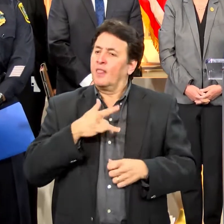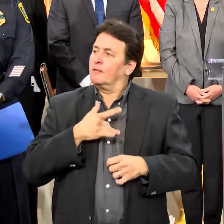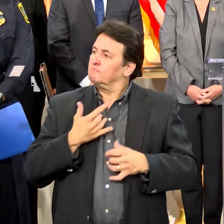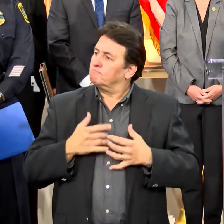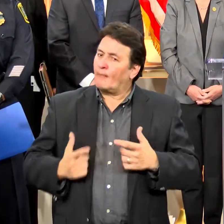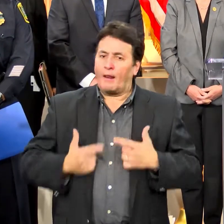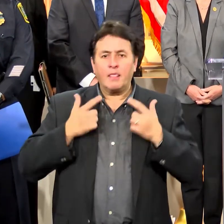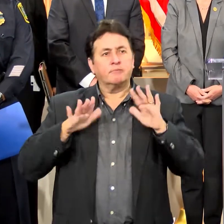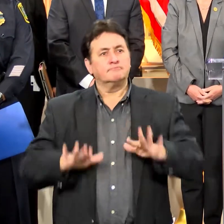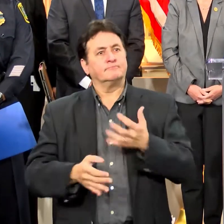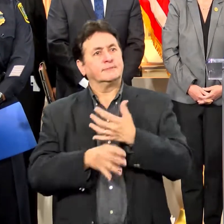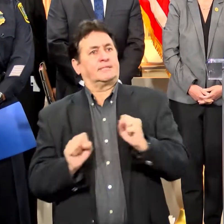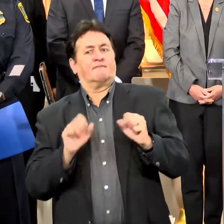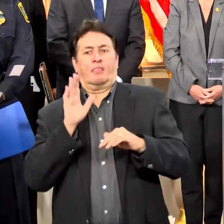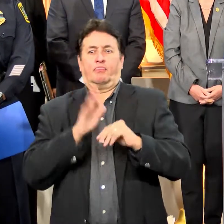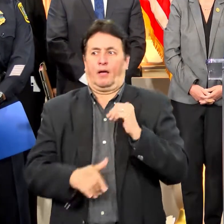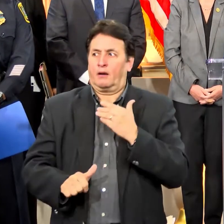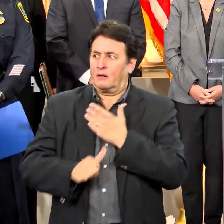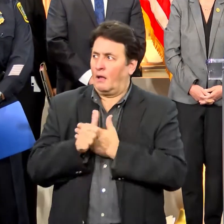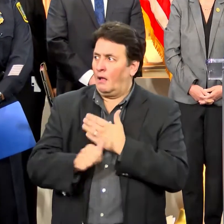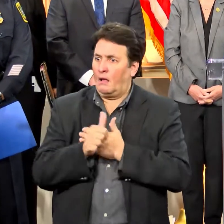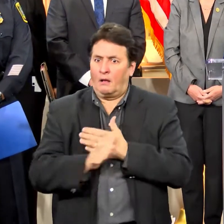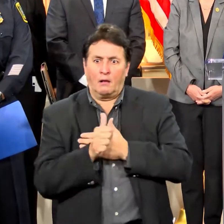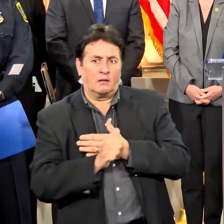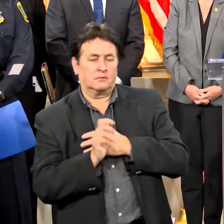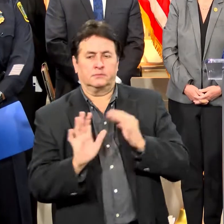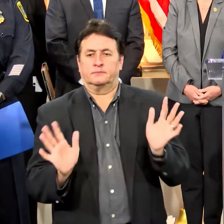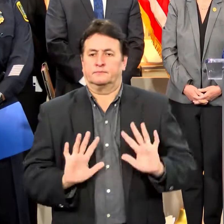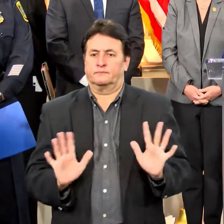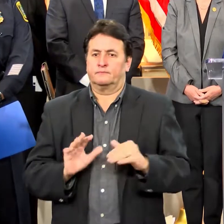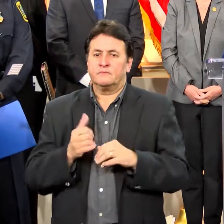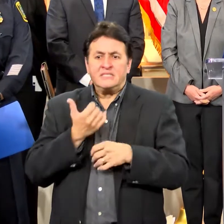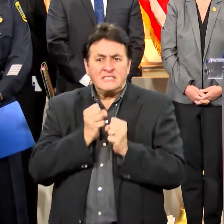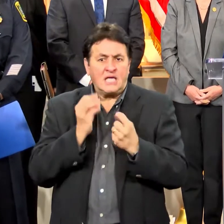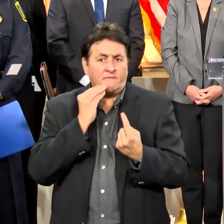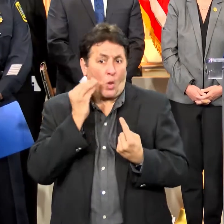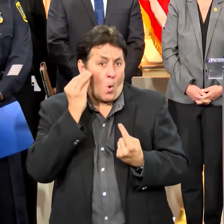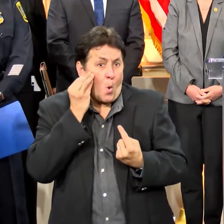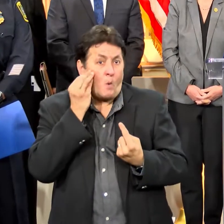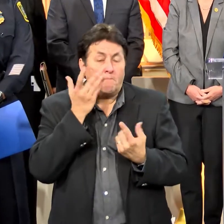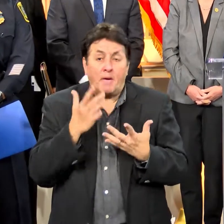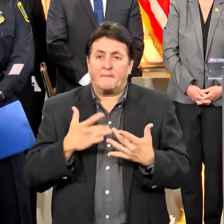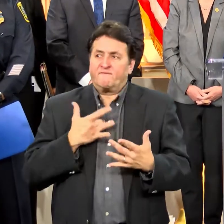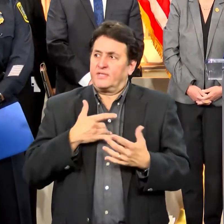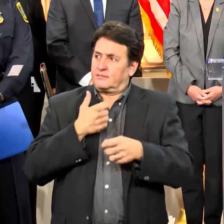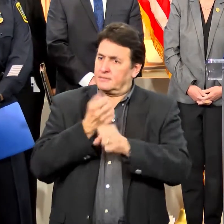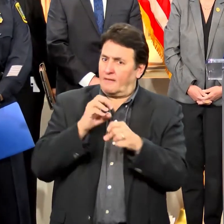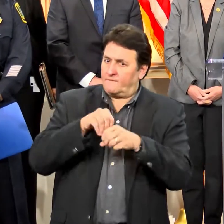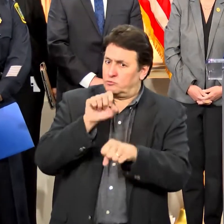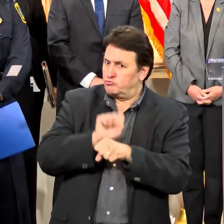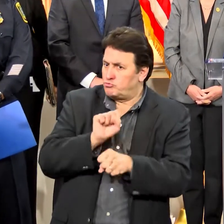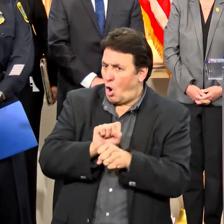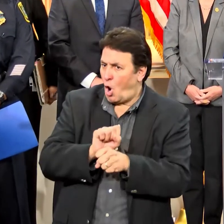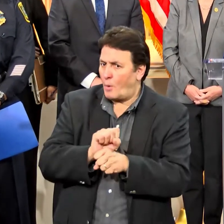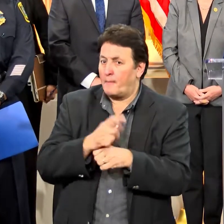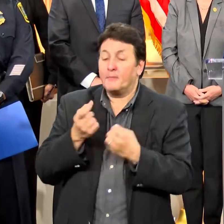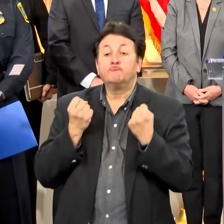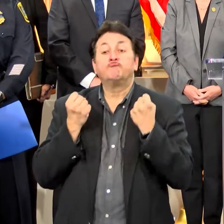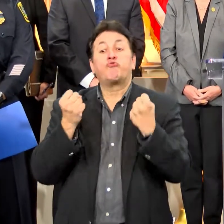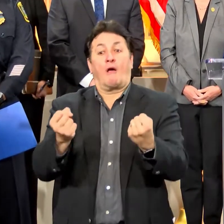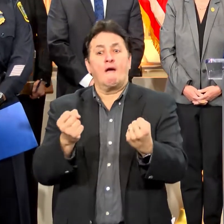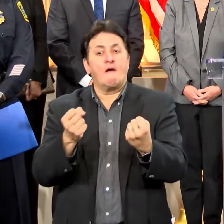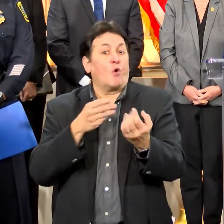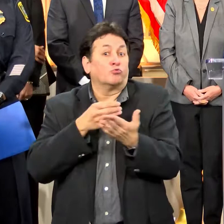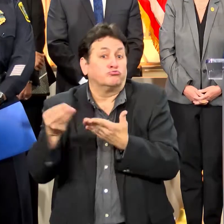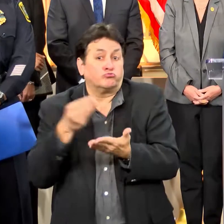safe. Safe at home, safe at work, safe while driving down the street, safe while shopping, and safe with